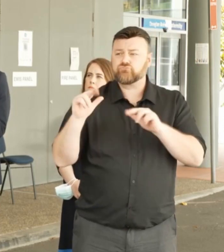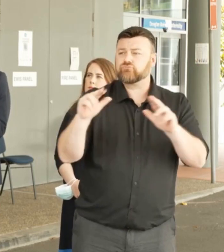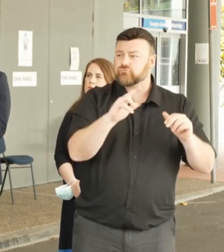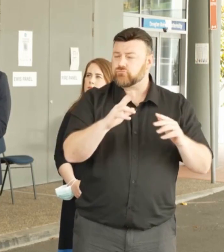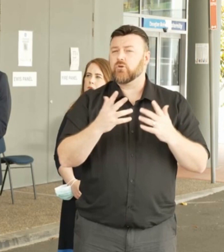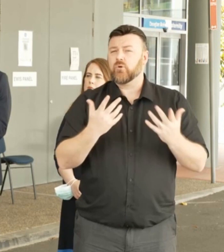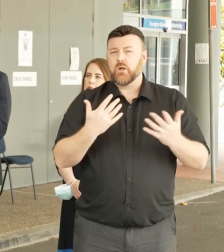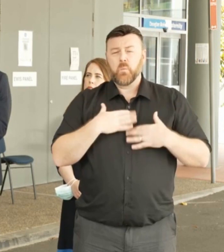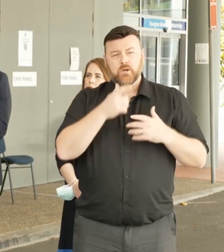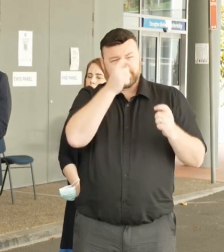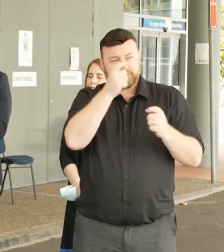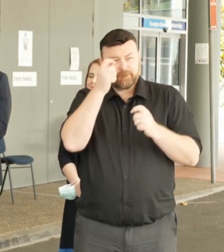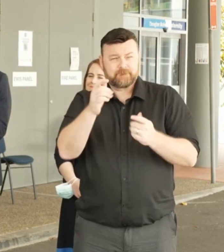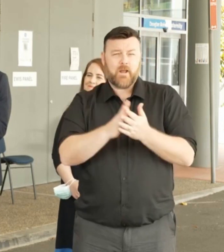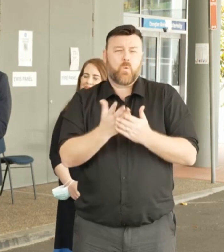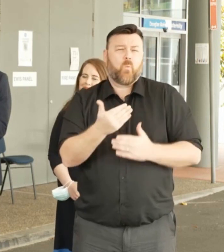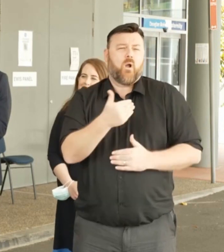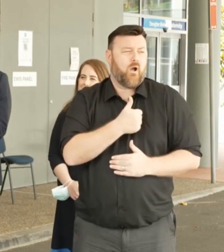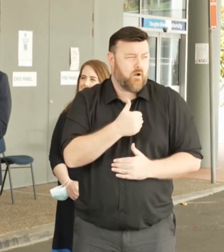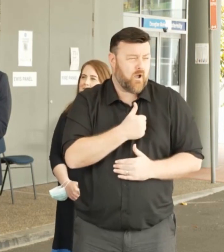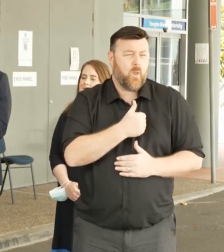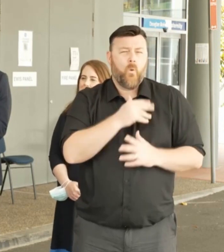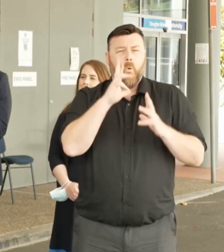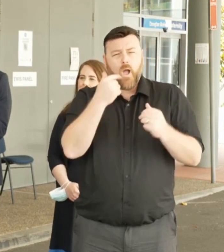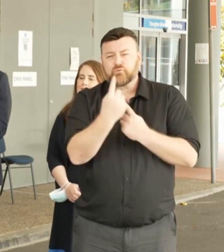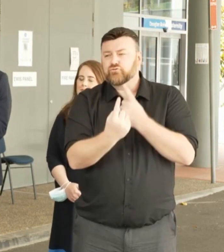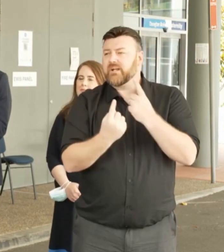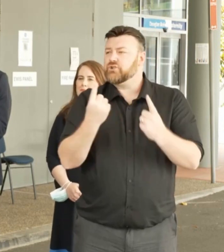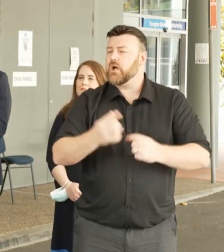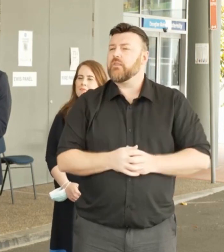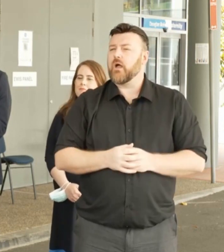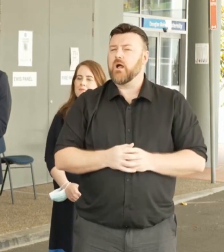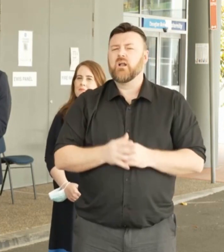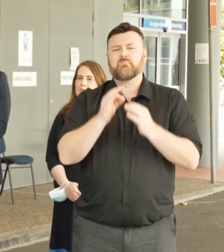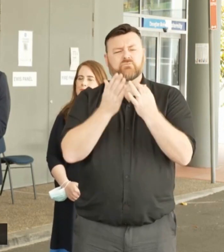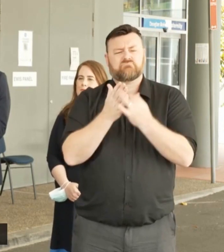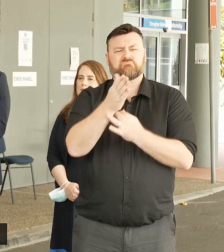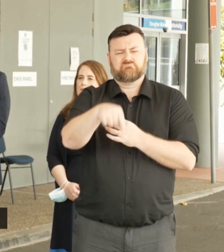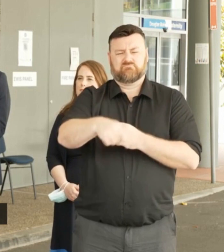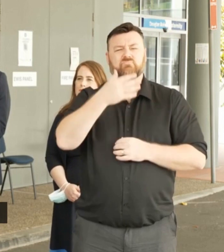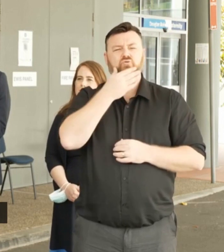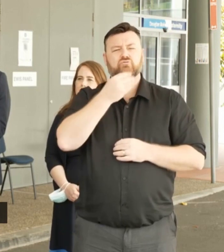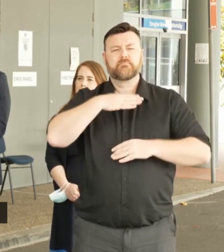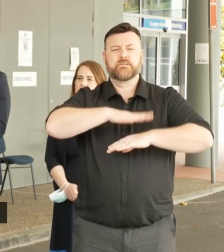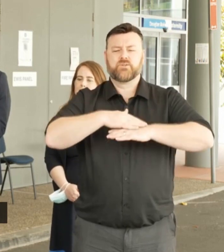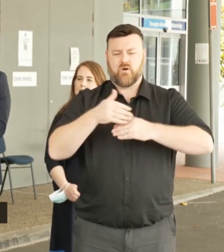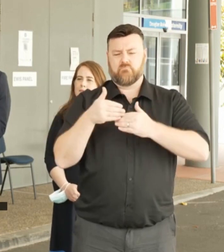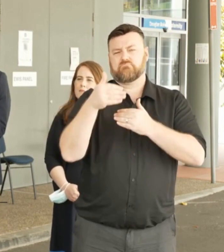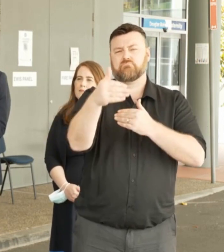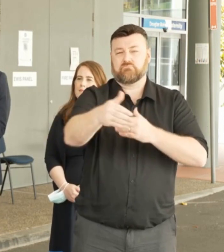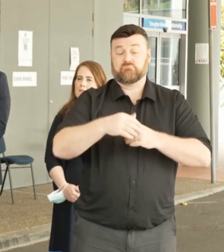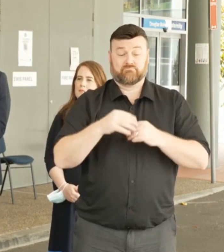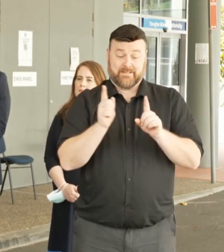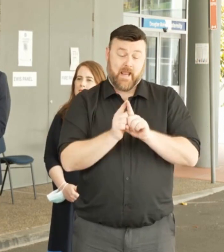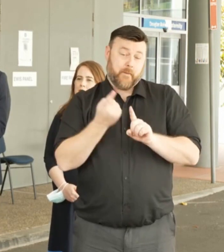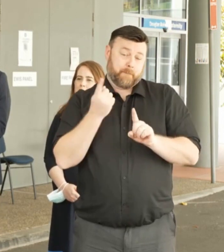with kindness, look out for each other over the Christmas period, we'll get through this like we've got through the